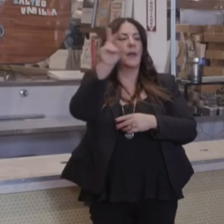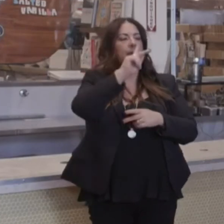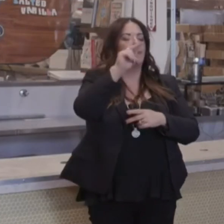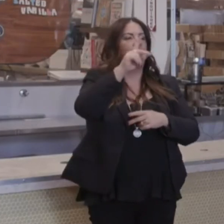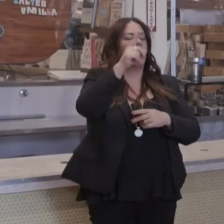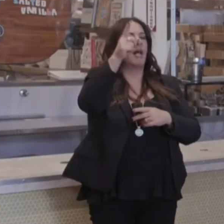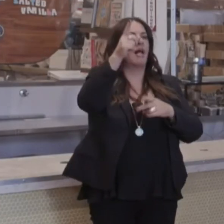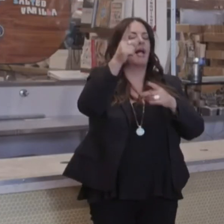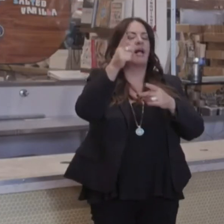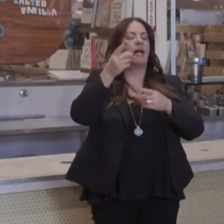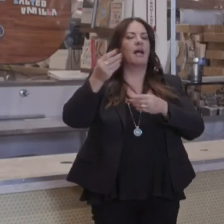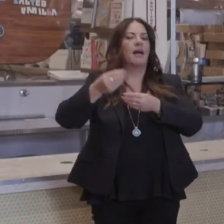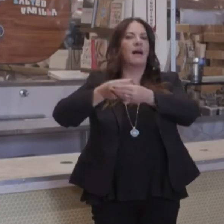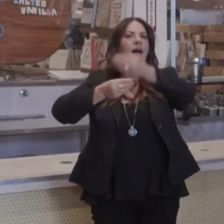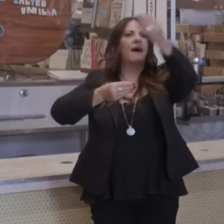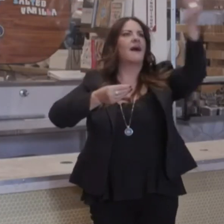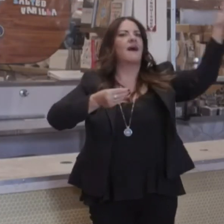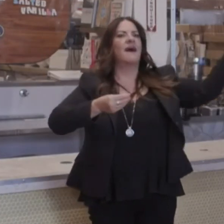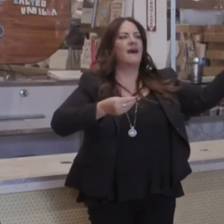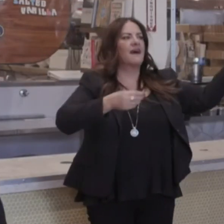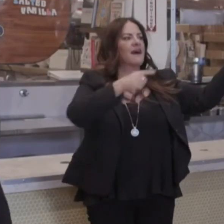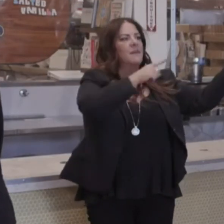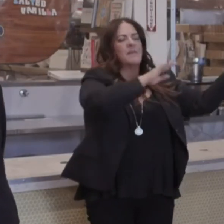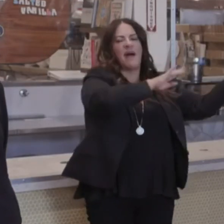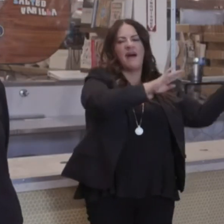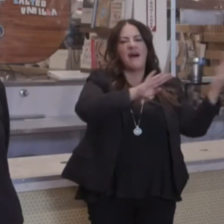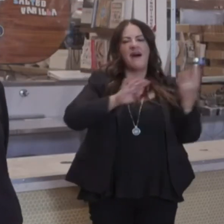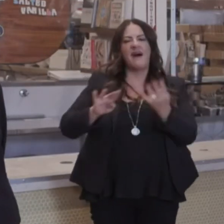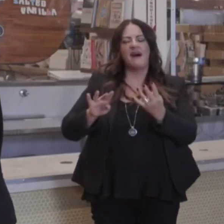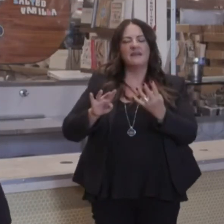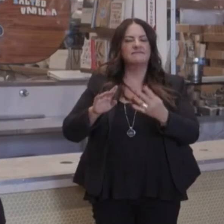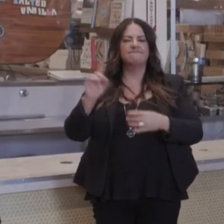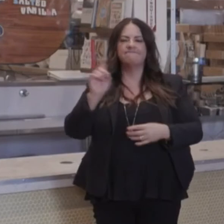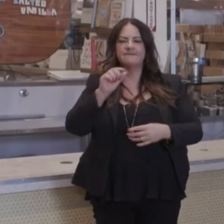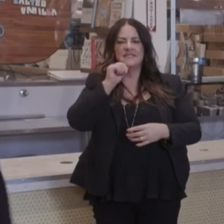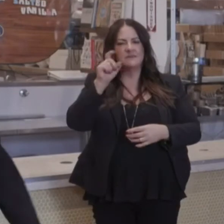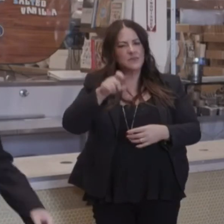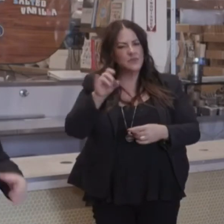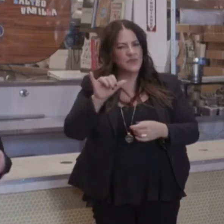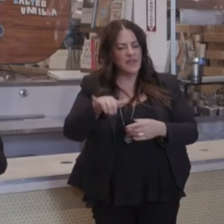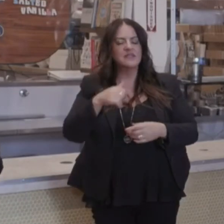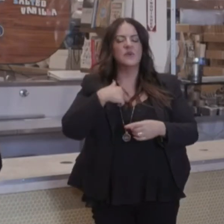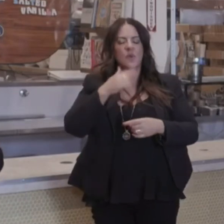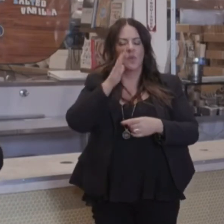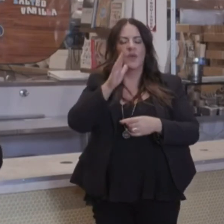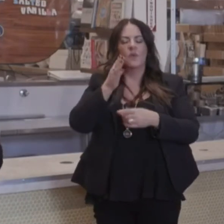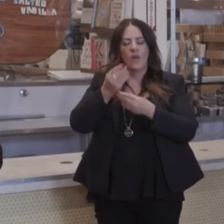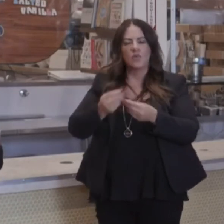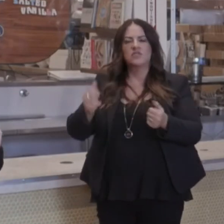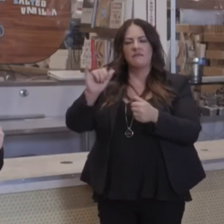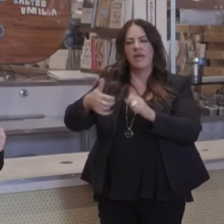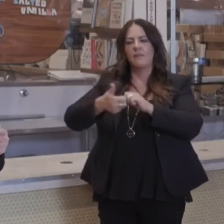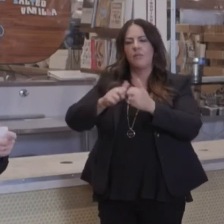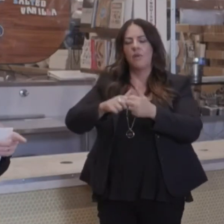people come from outside that community. So we're working through those things, and we're correcting for those.